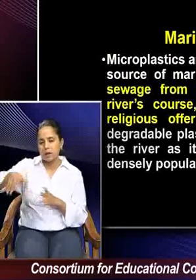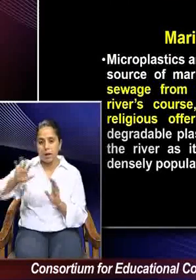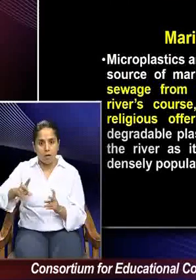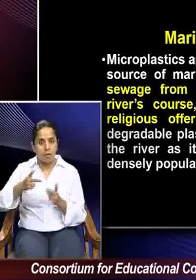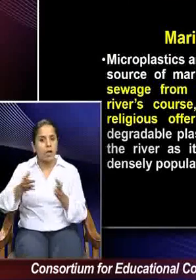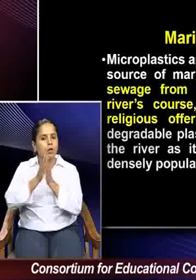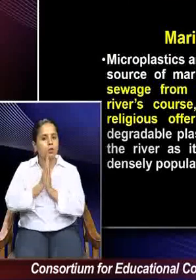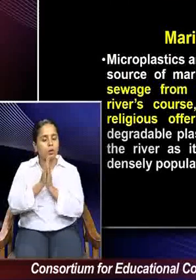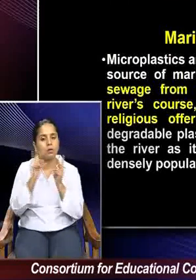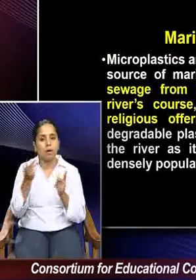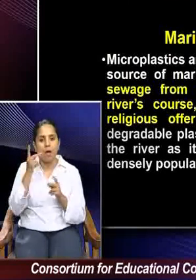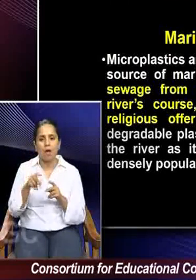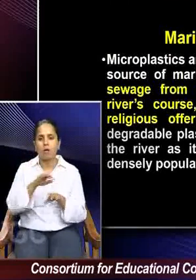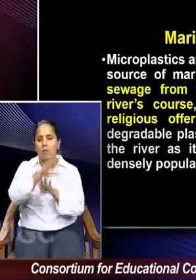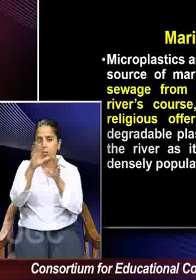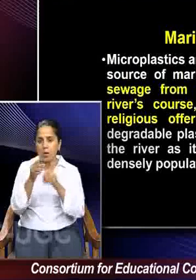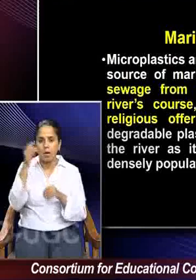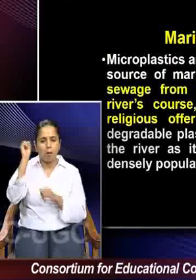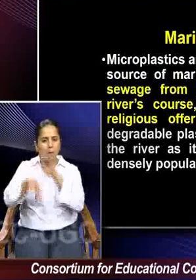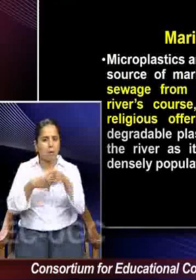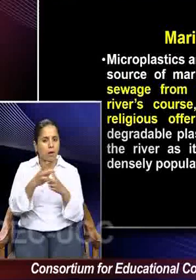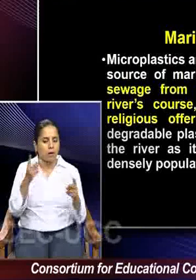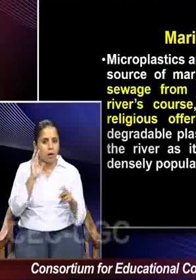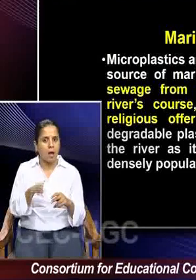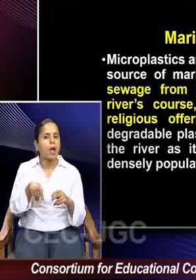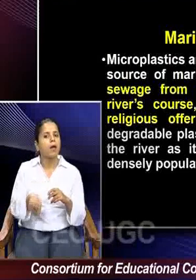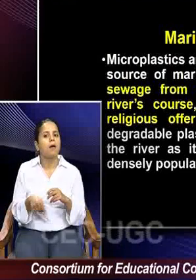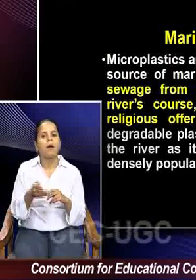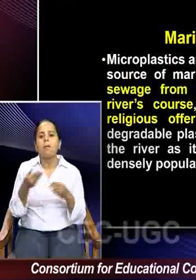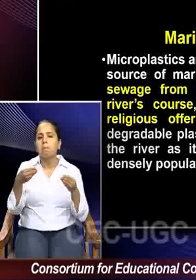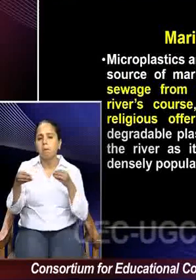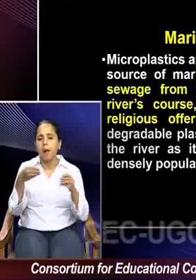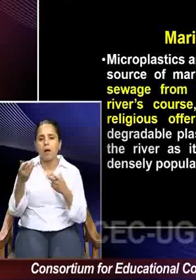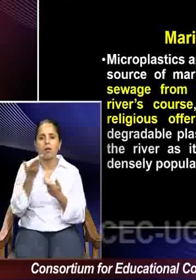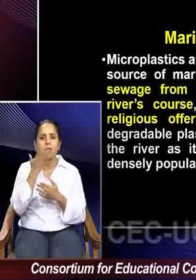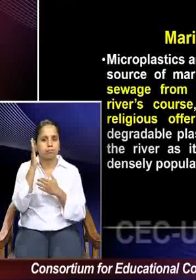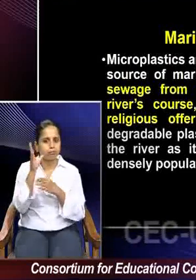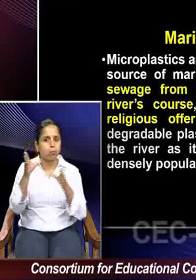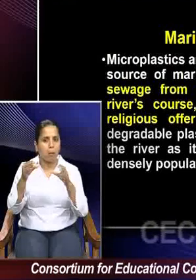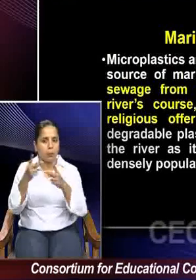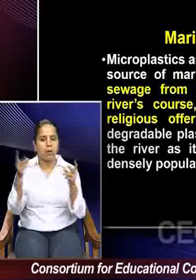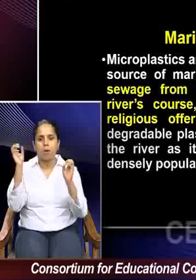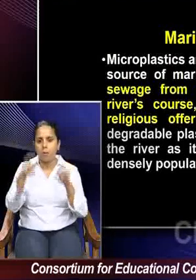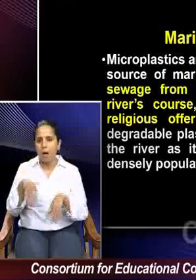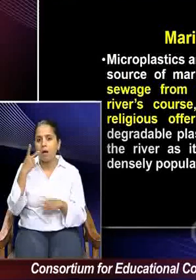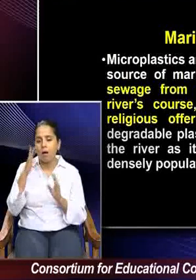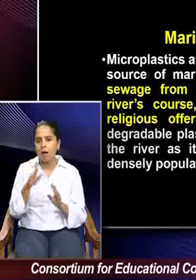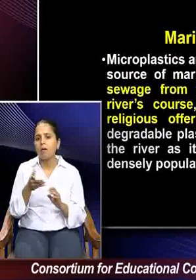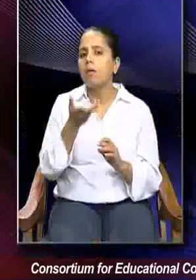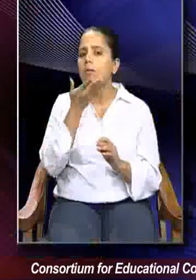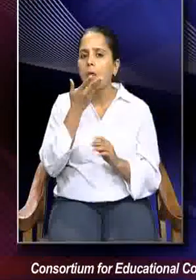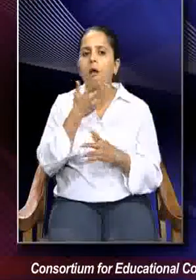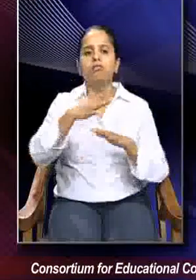they together wrapped up in a non-degradable plastics pile pollutant, and they are flown into the